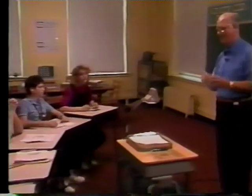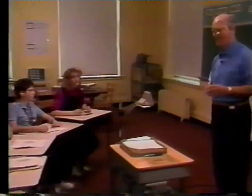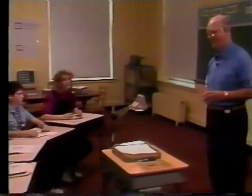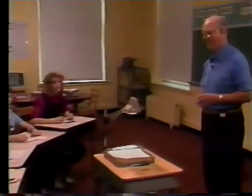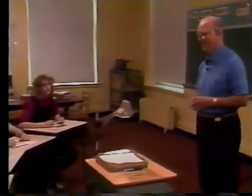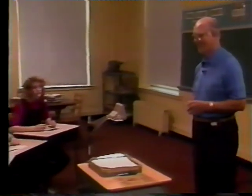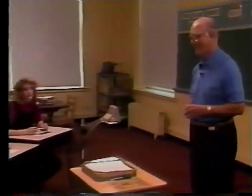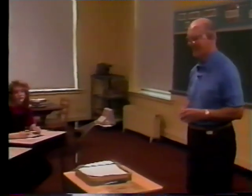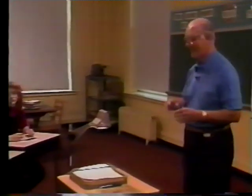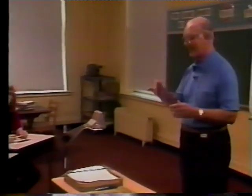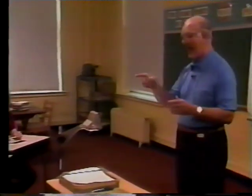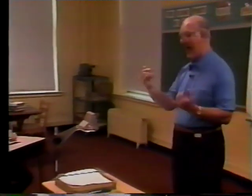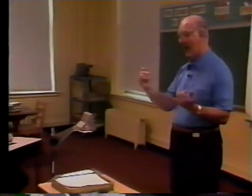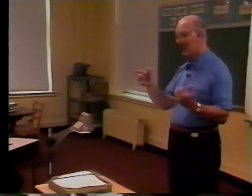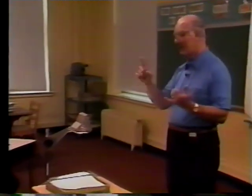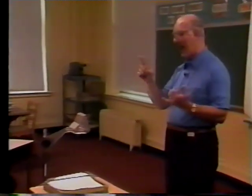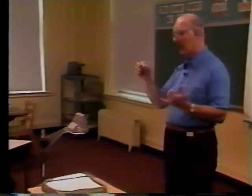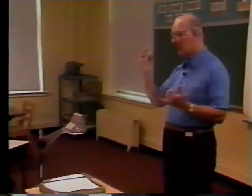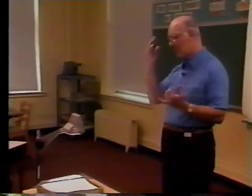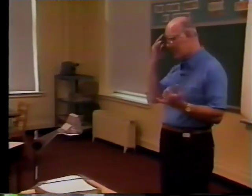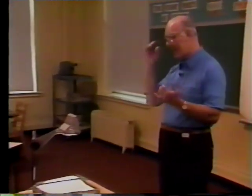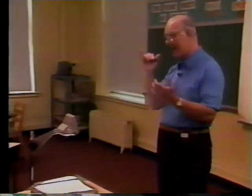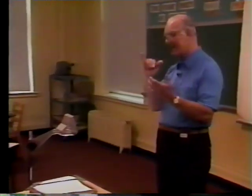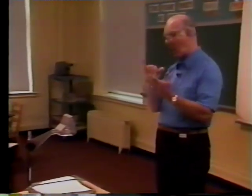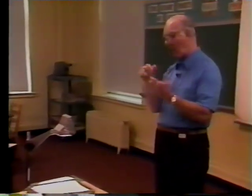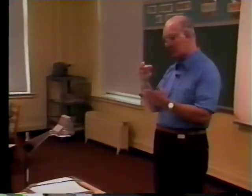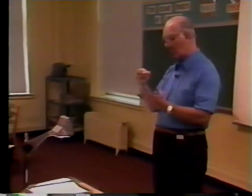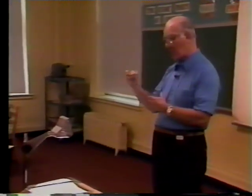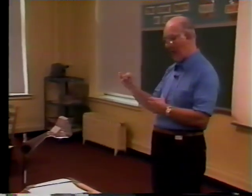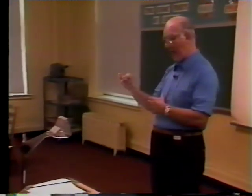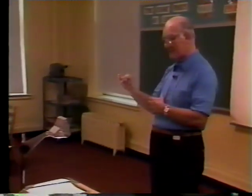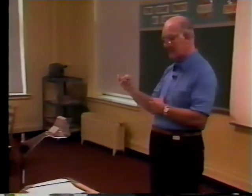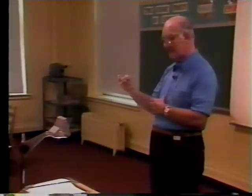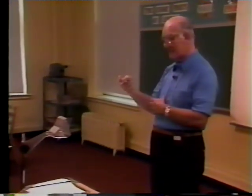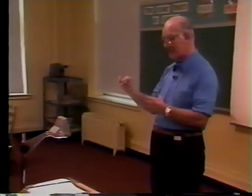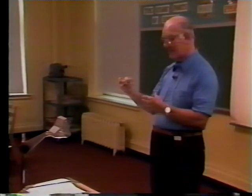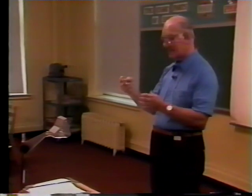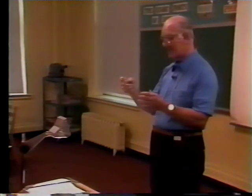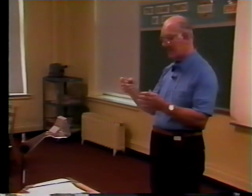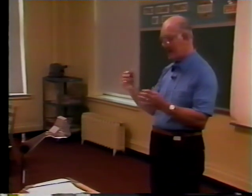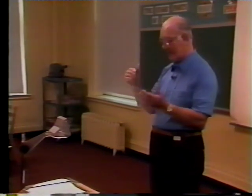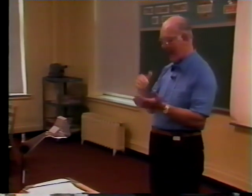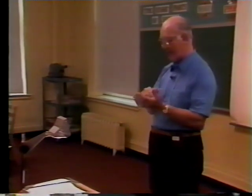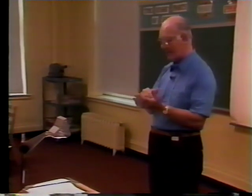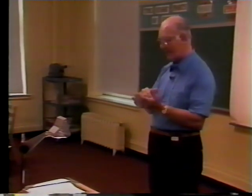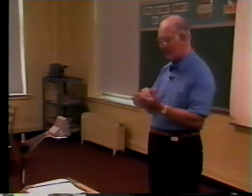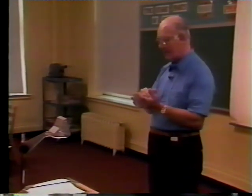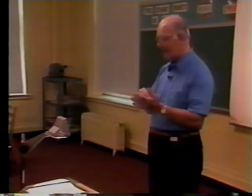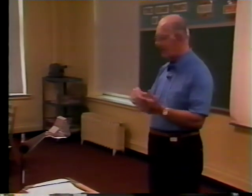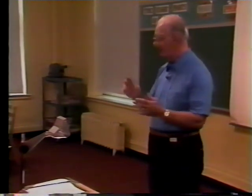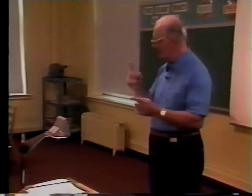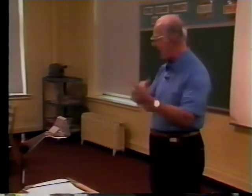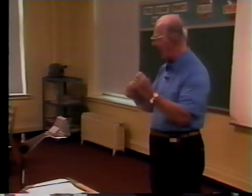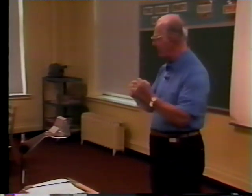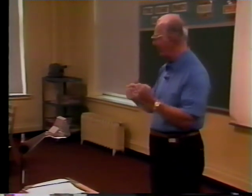That's that. Now, do you think those two lines, again, sign with